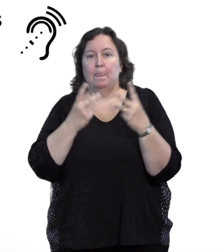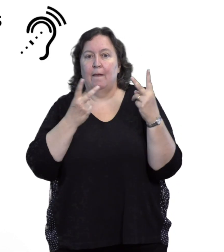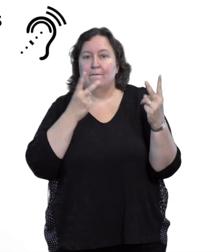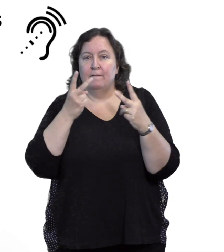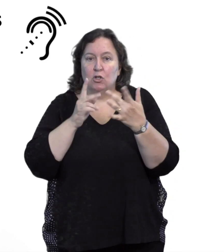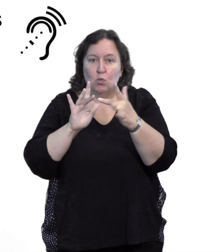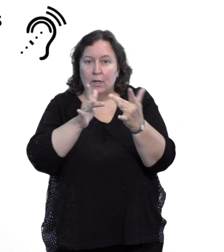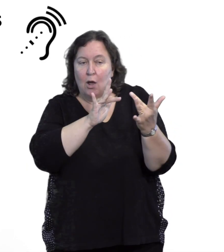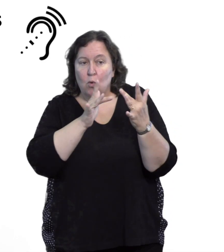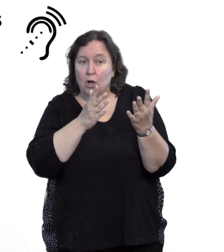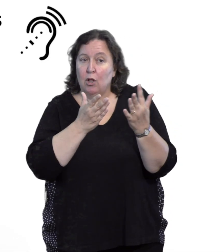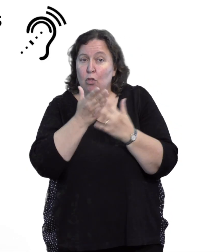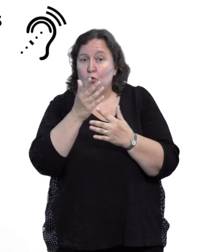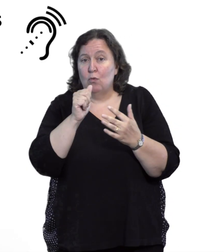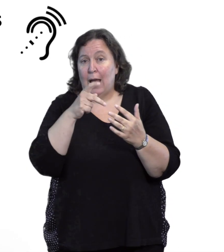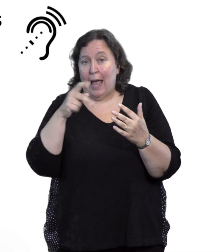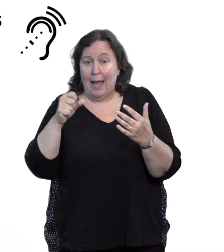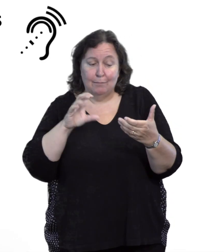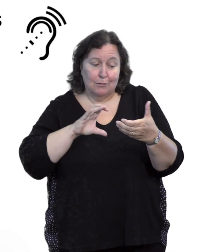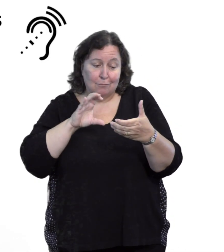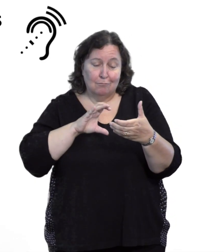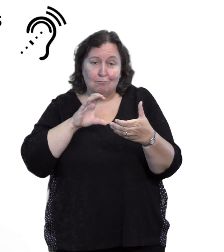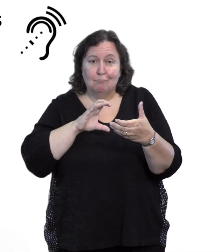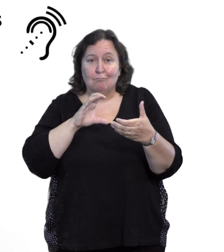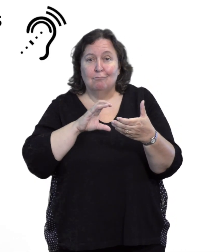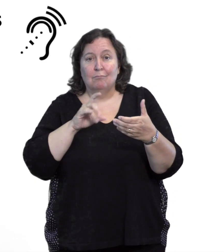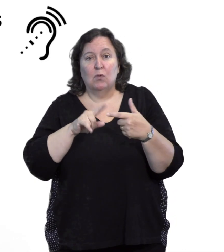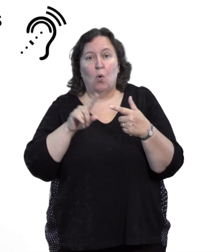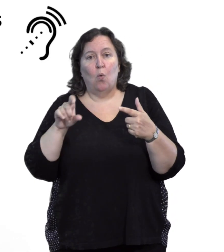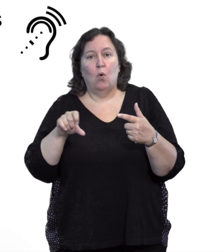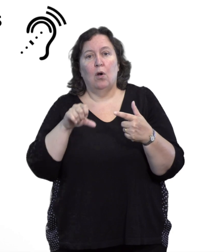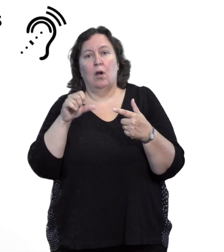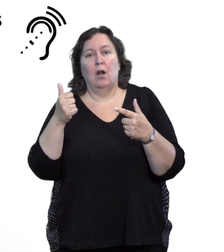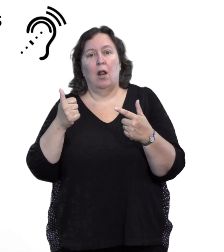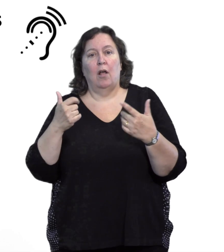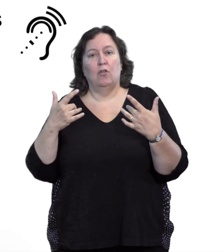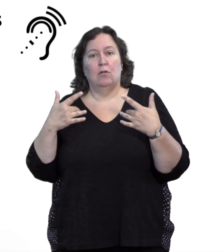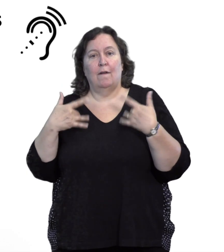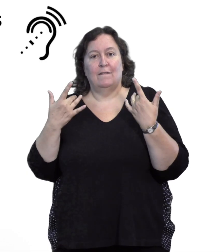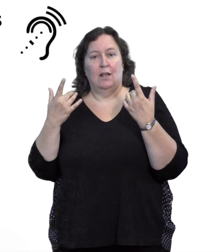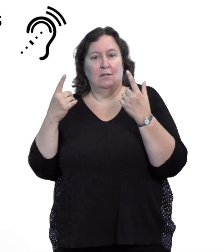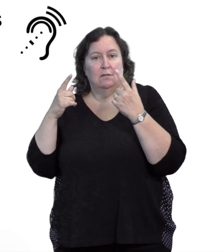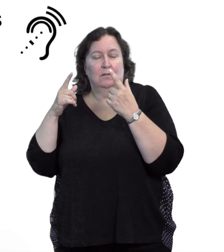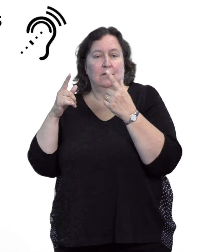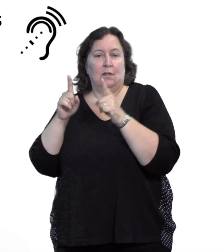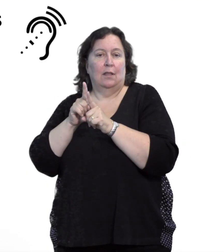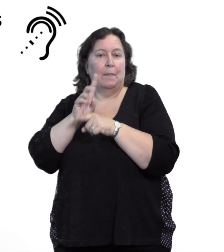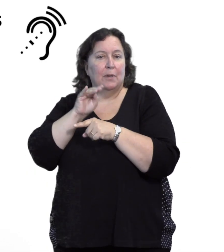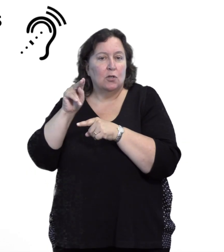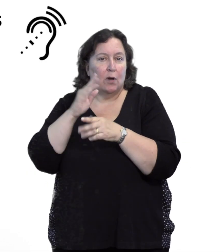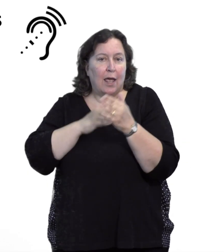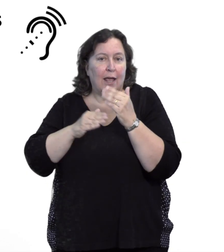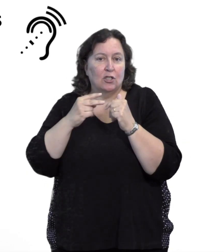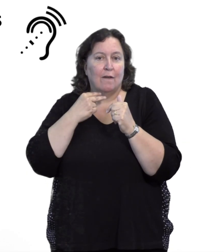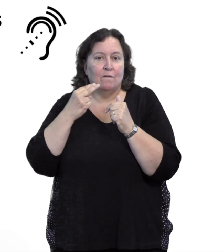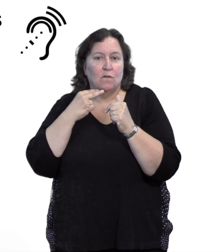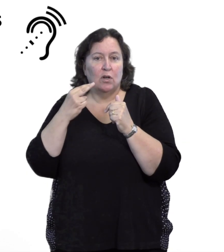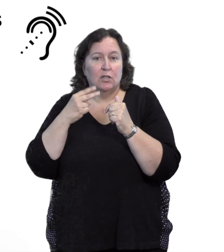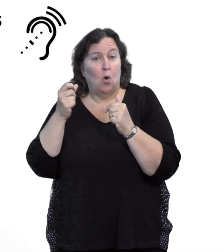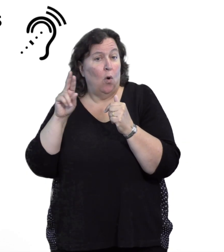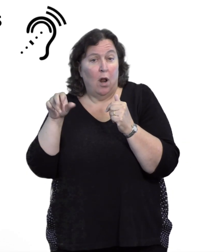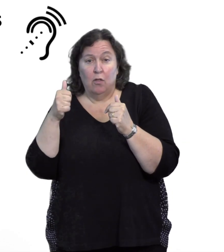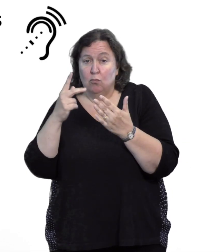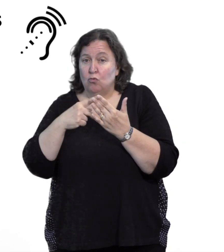or events through organizations such as Minnesota Hands and Voices, or other programs for deaf and hard of hearing students.